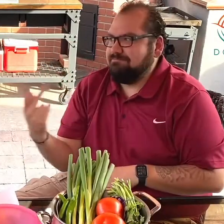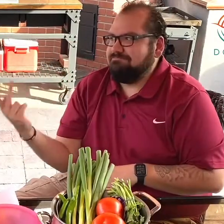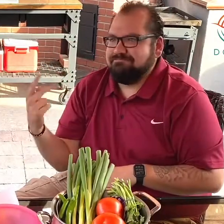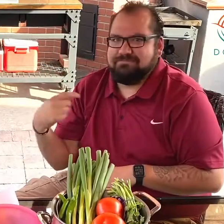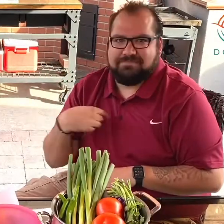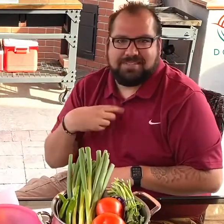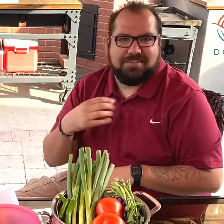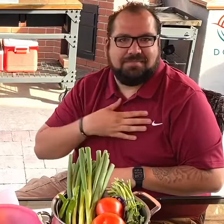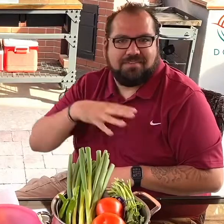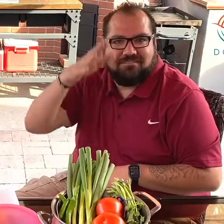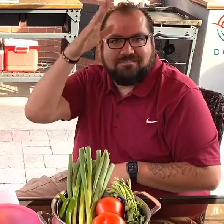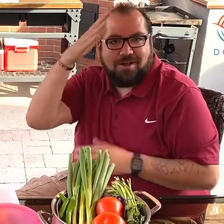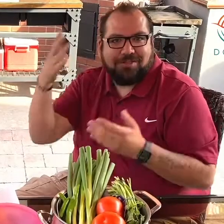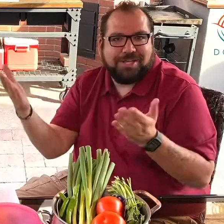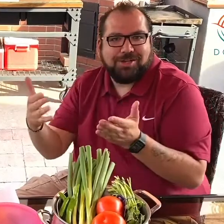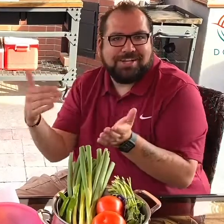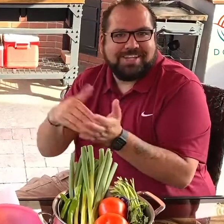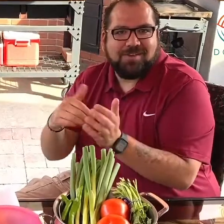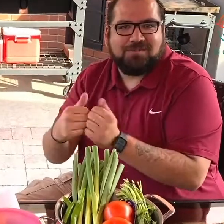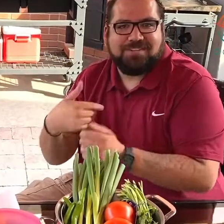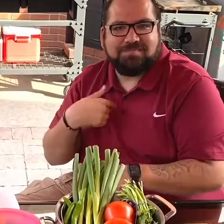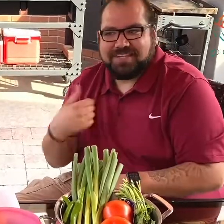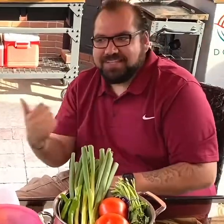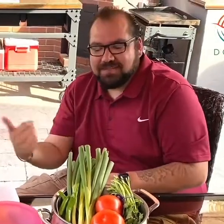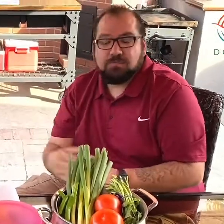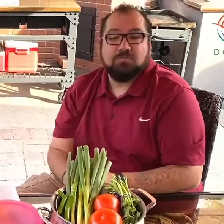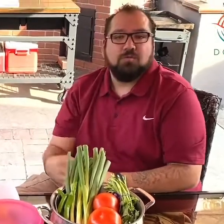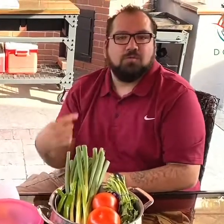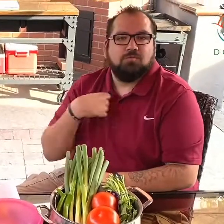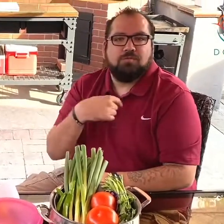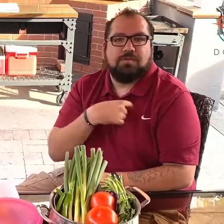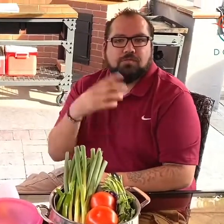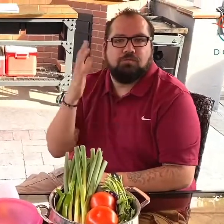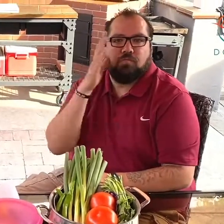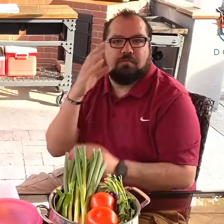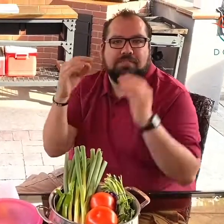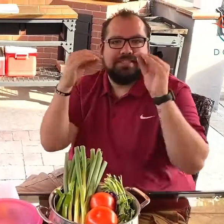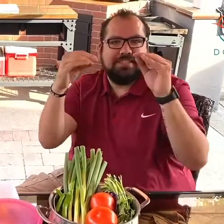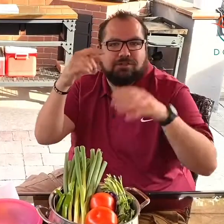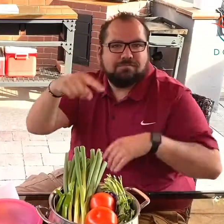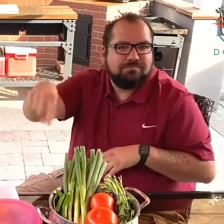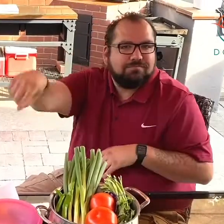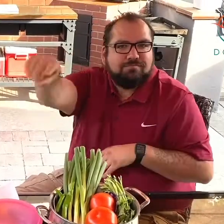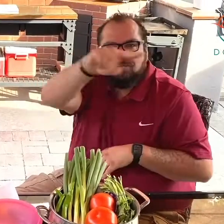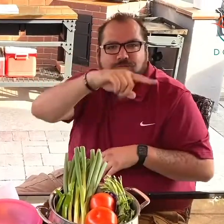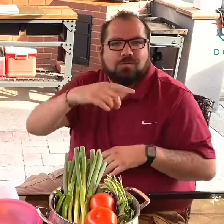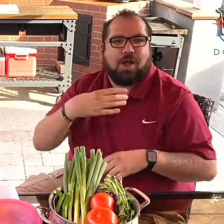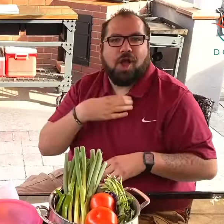Now I have my father with me again today. We will teach you, hungry people,